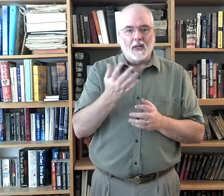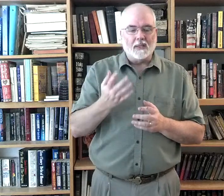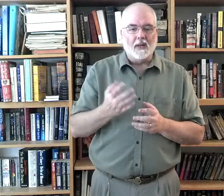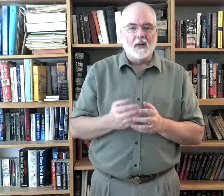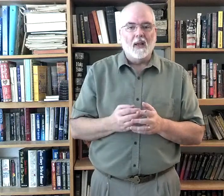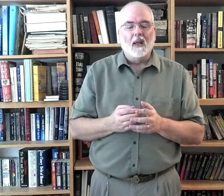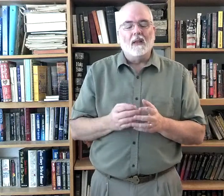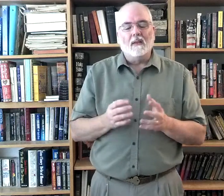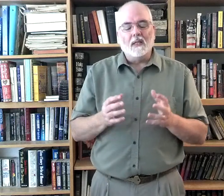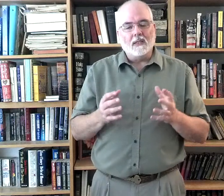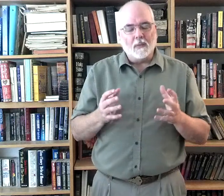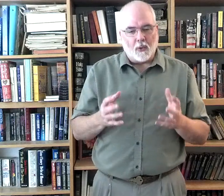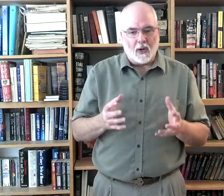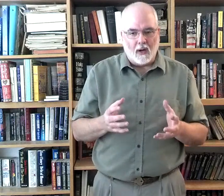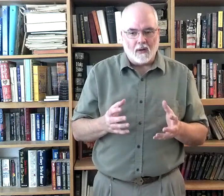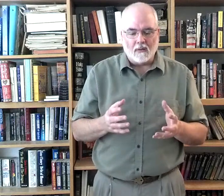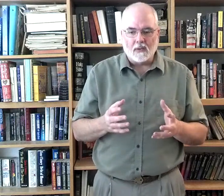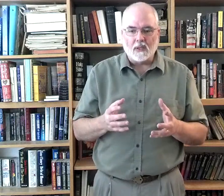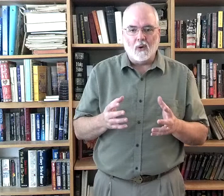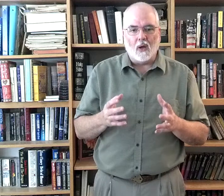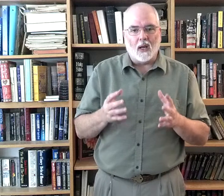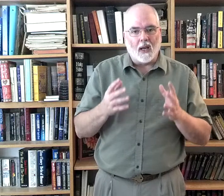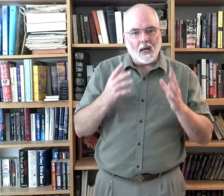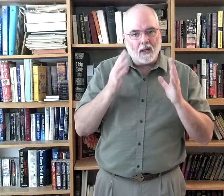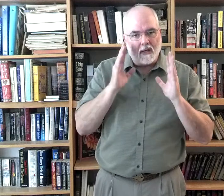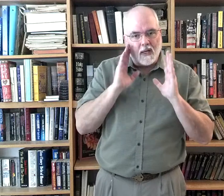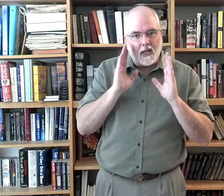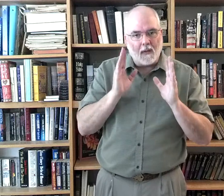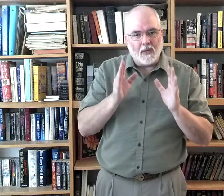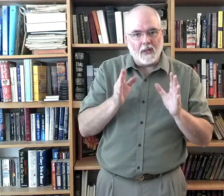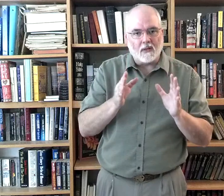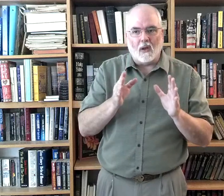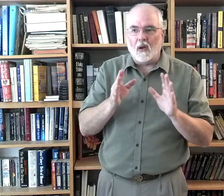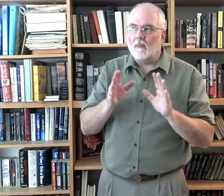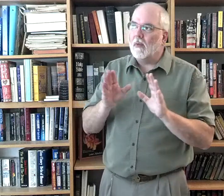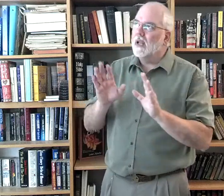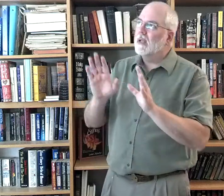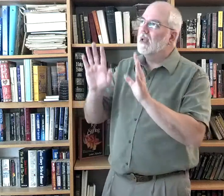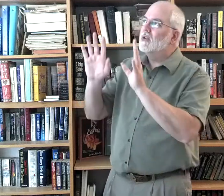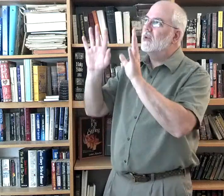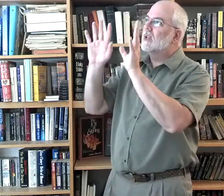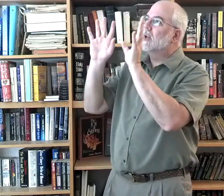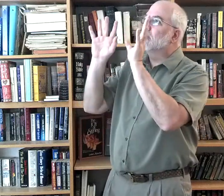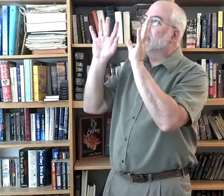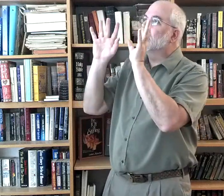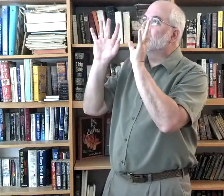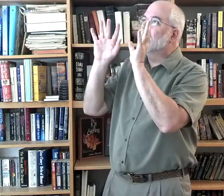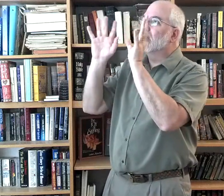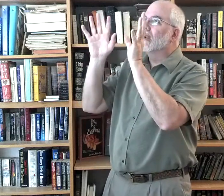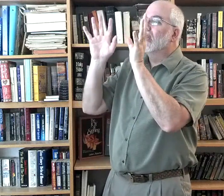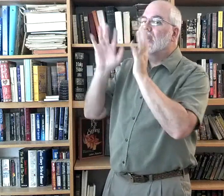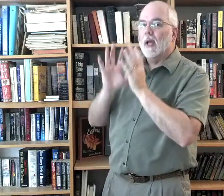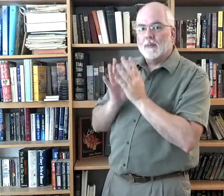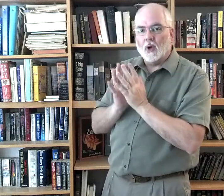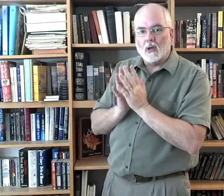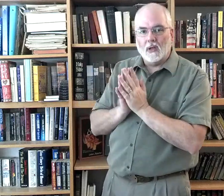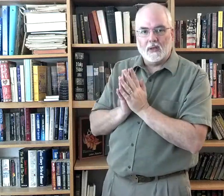here. This is a prayer, so a lot of the time in this song, my attention is gonna be up here. I'm talking to